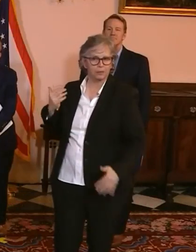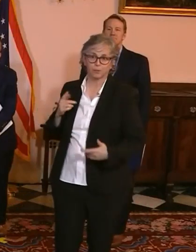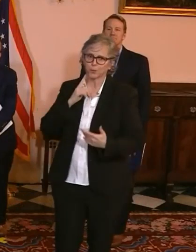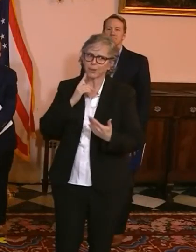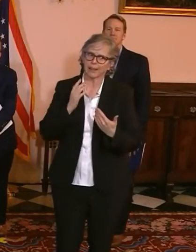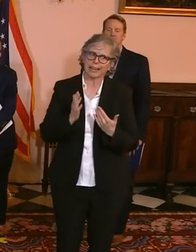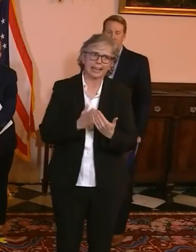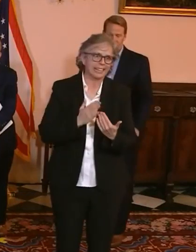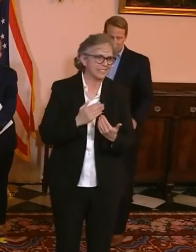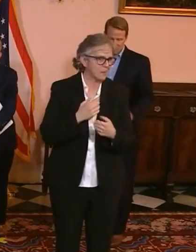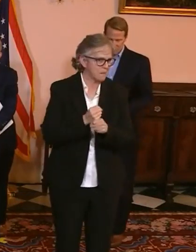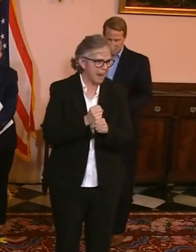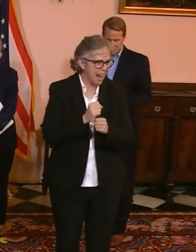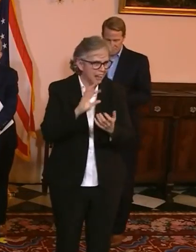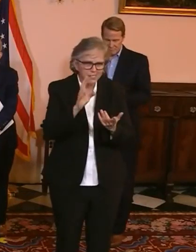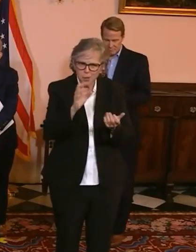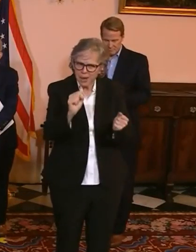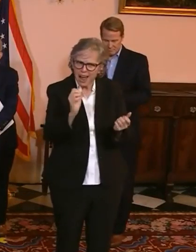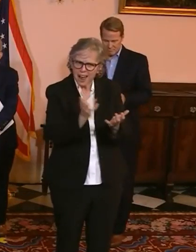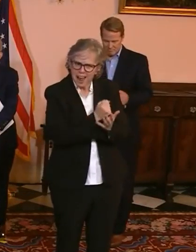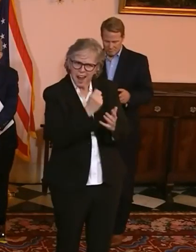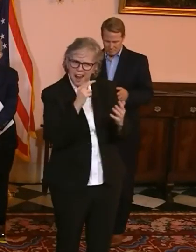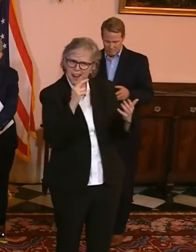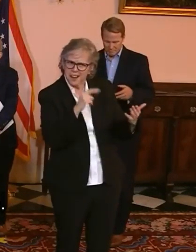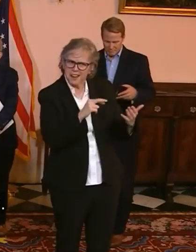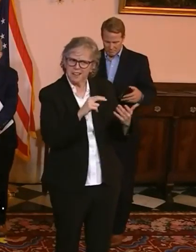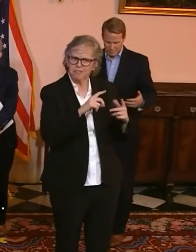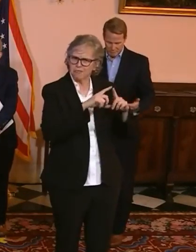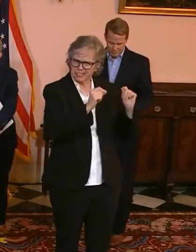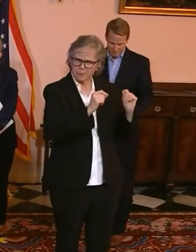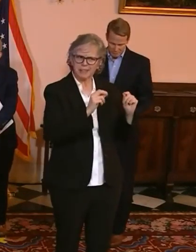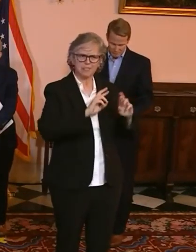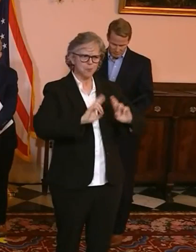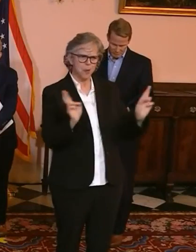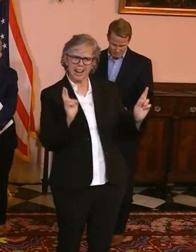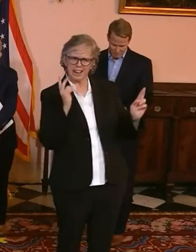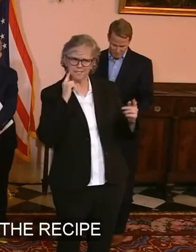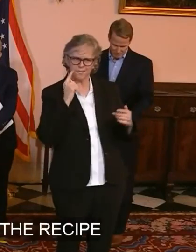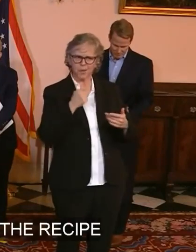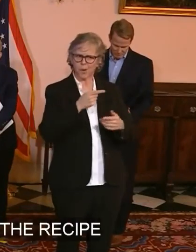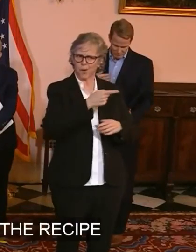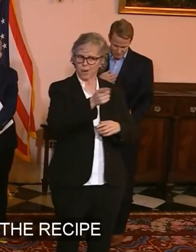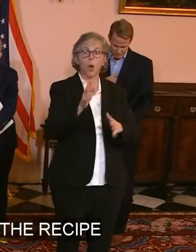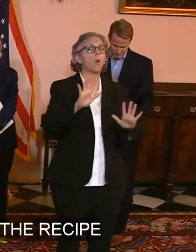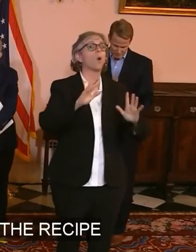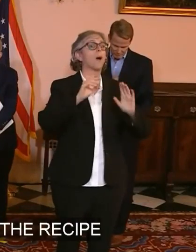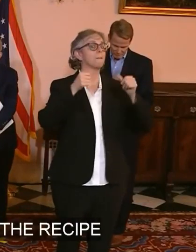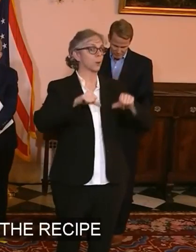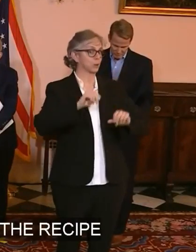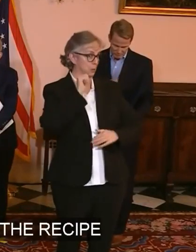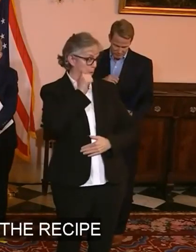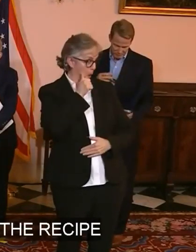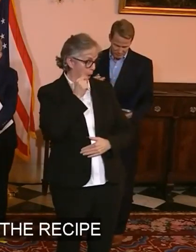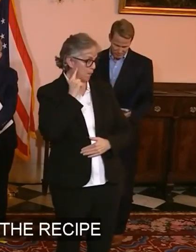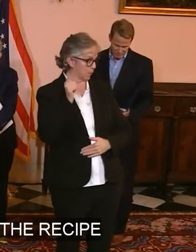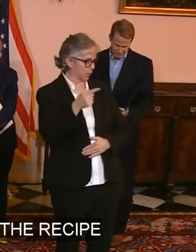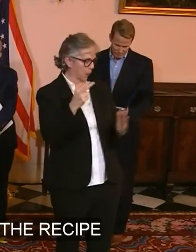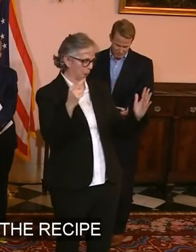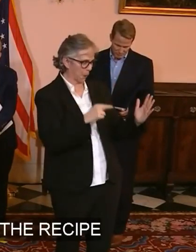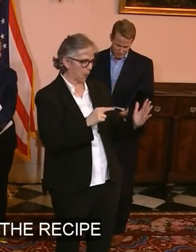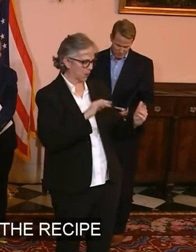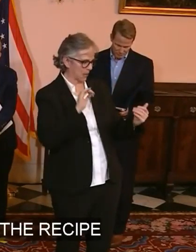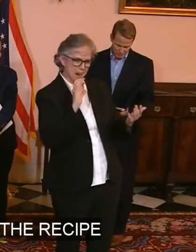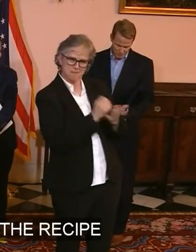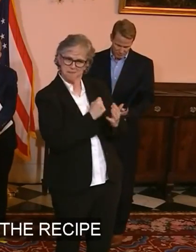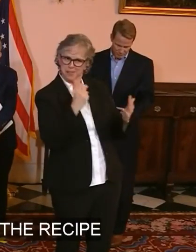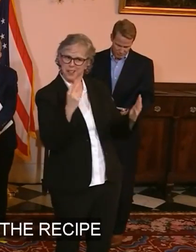tomorrow I'll put the recipe up, and you can work with your kids and make some noodles. It's just a fun thing to do. You can make